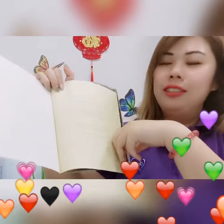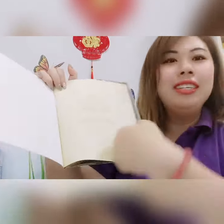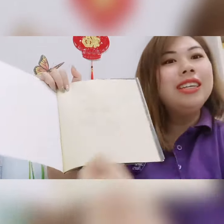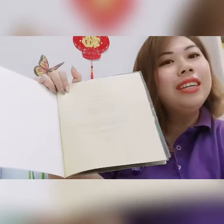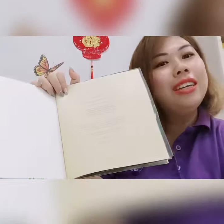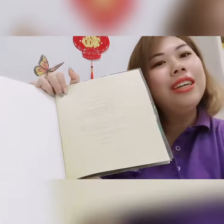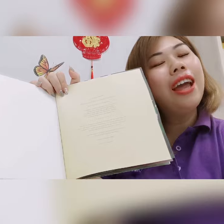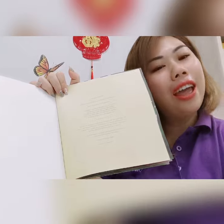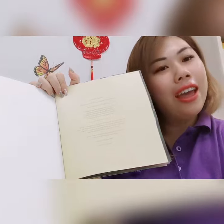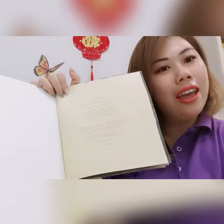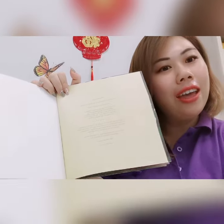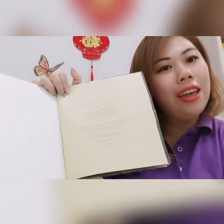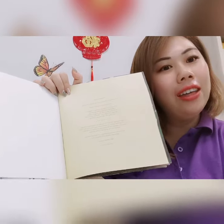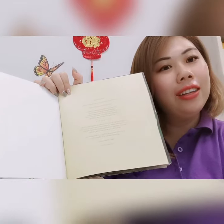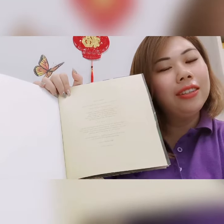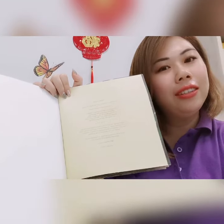The end.